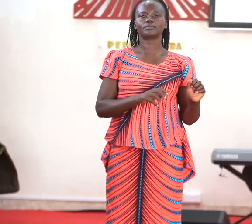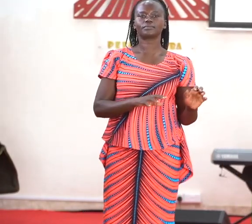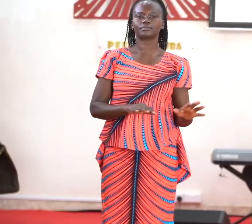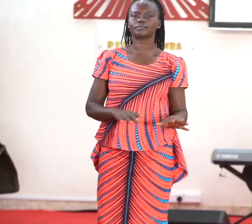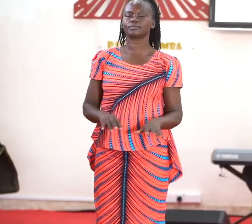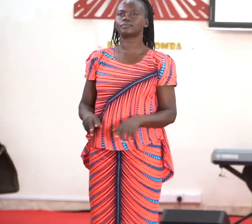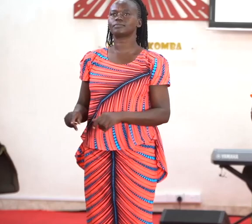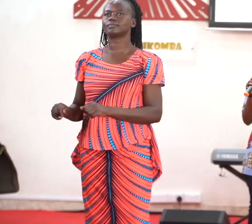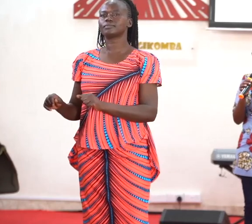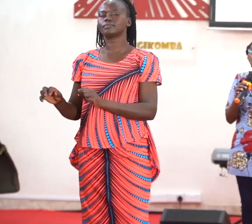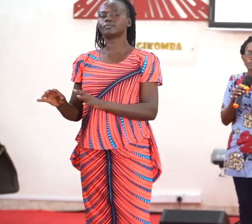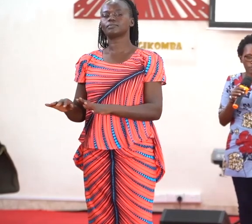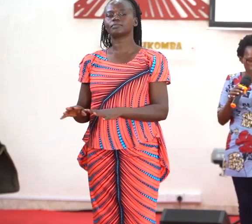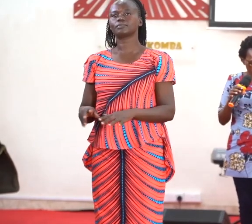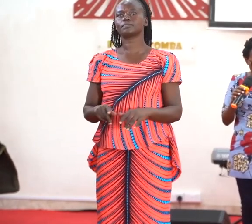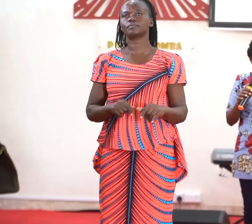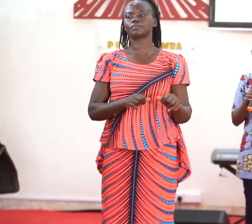Hallelujah. Hallelujah.